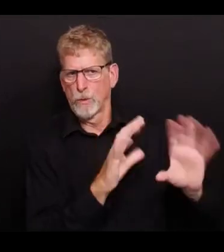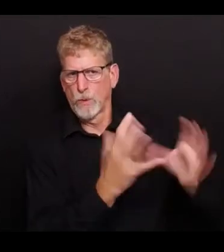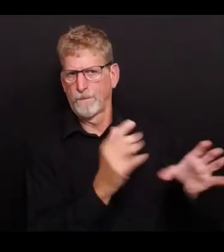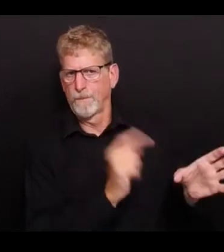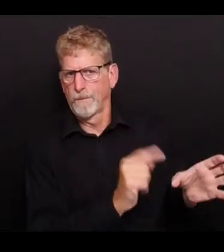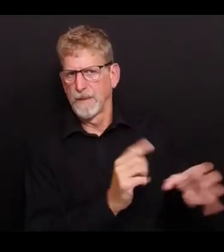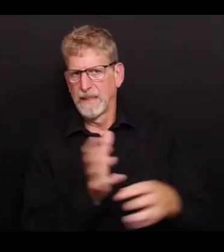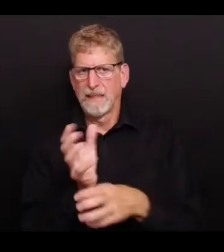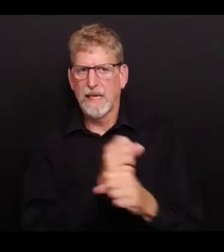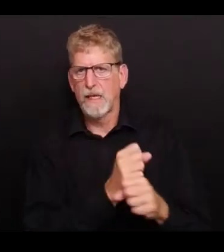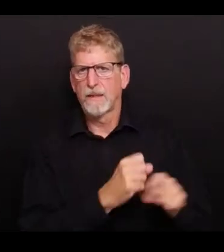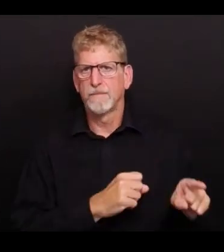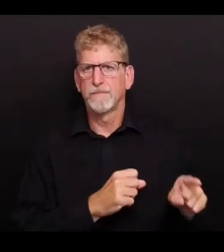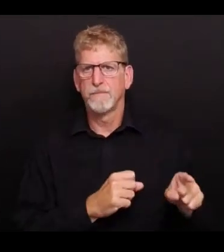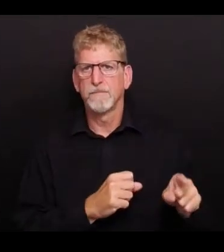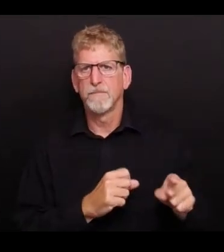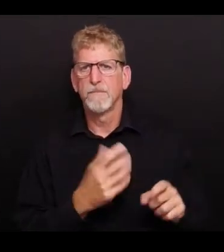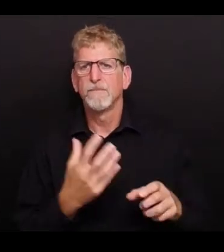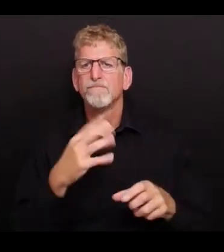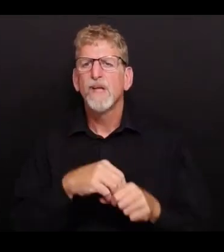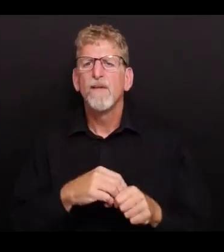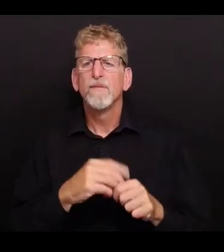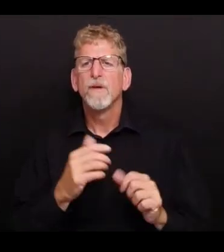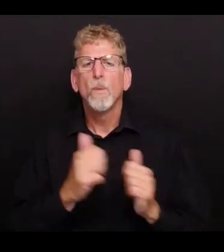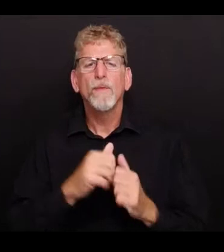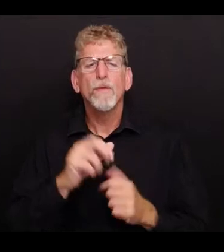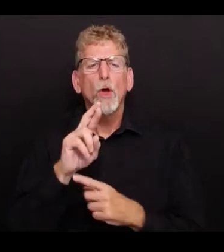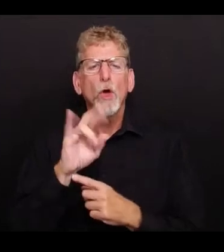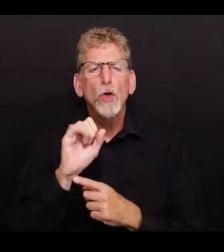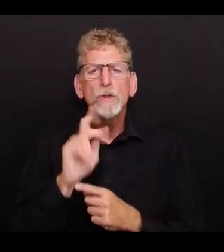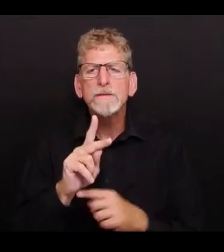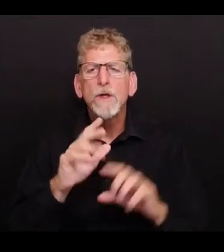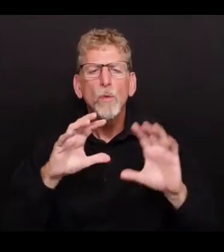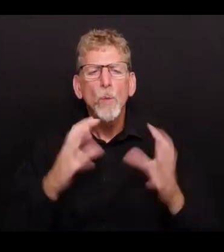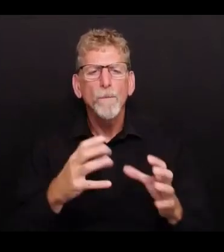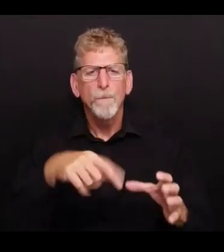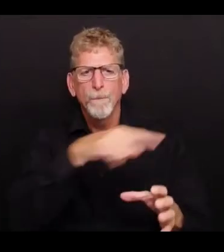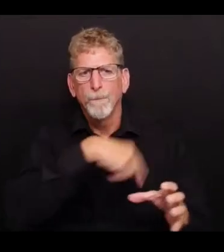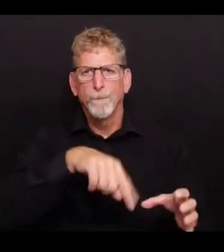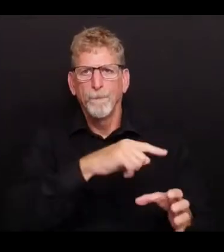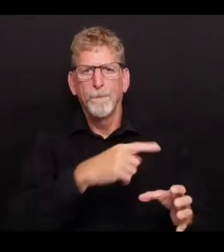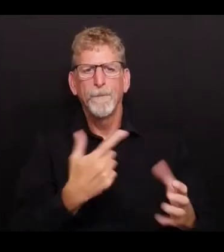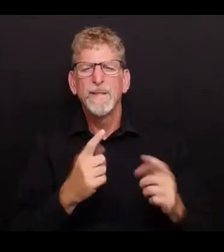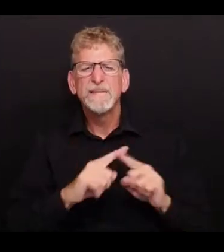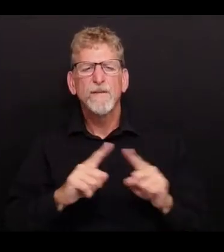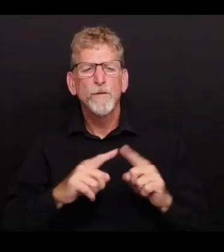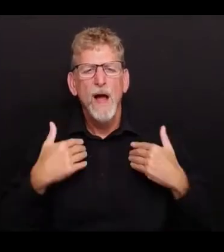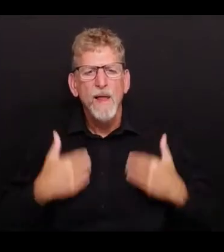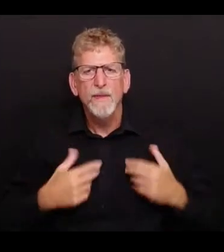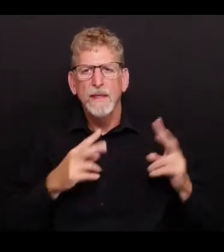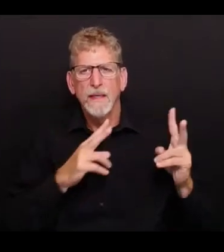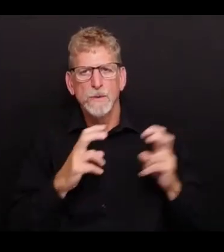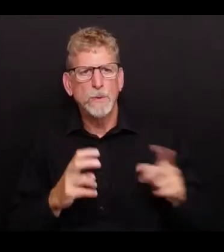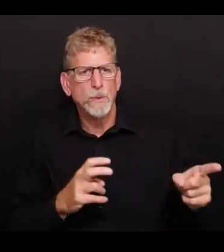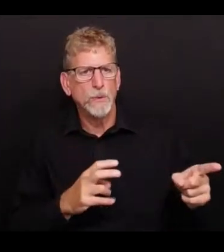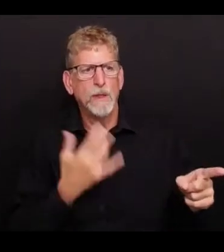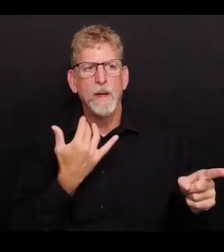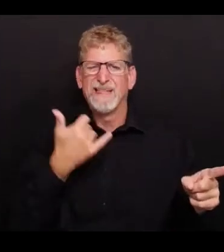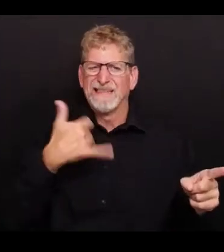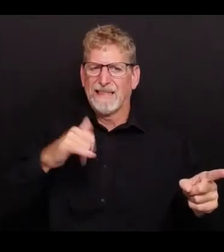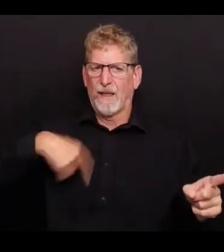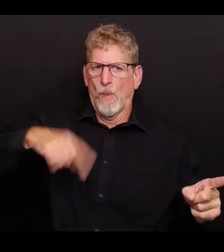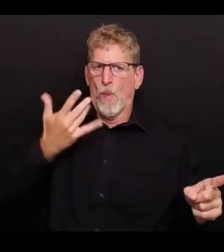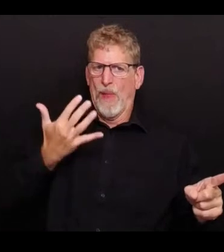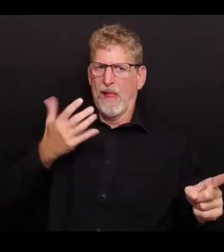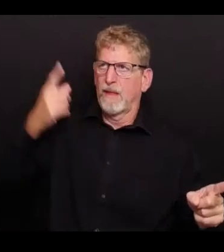into a risk group. So there's all of those things that, as the commissioner said, we're really waiting to get more clarity on. And then